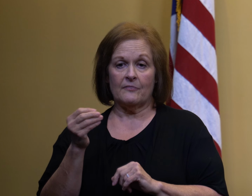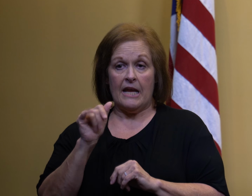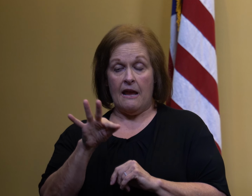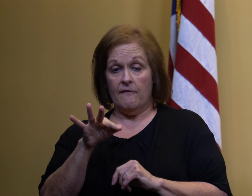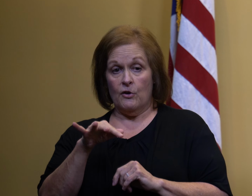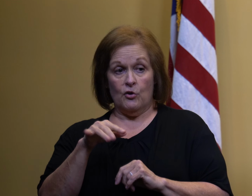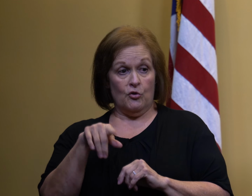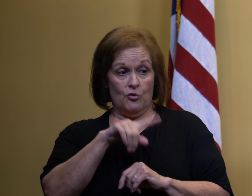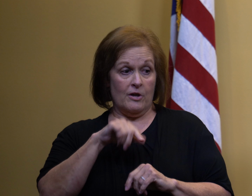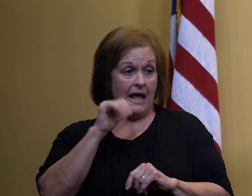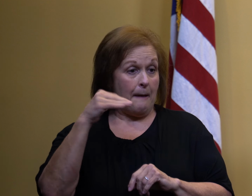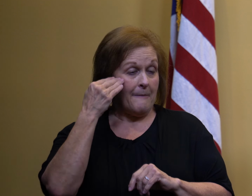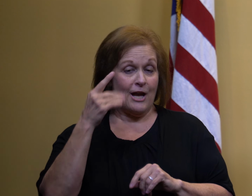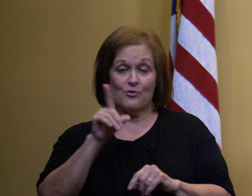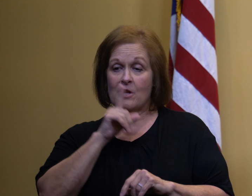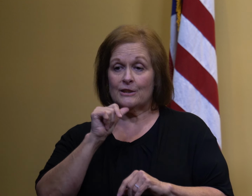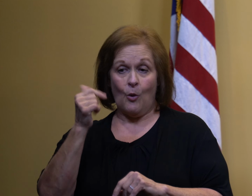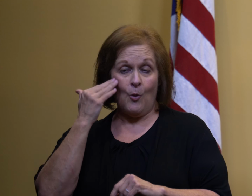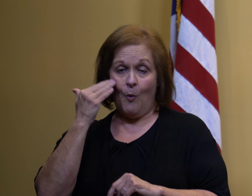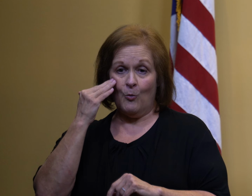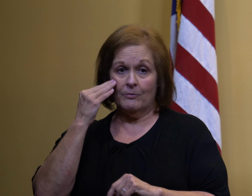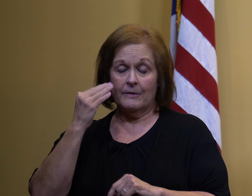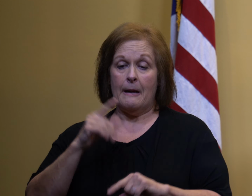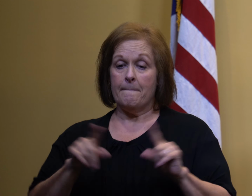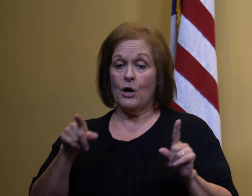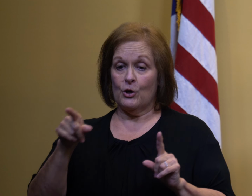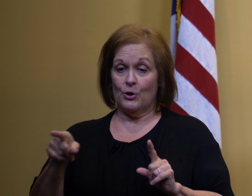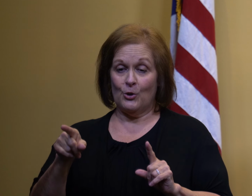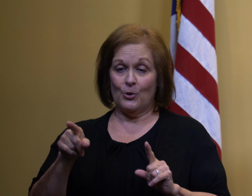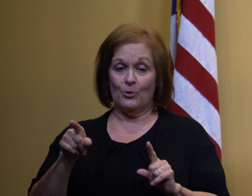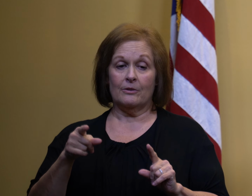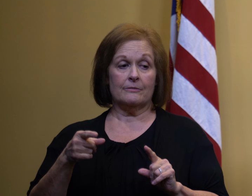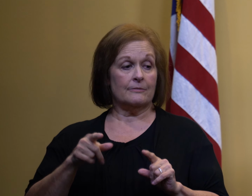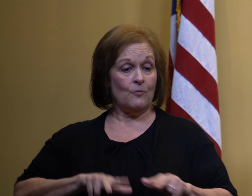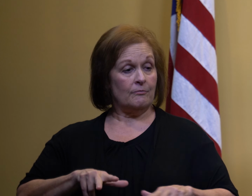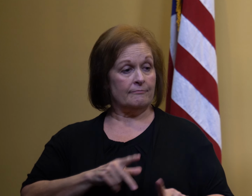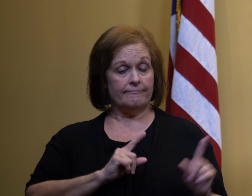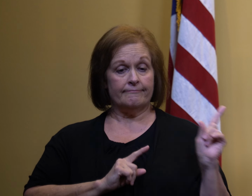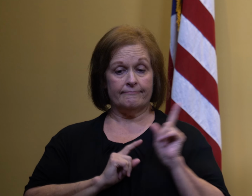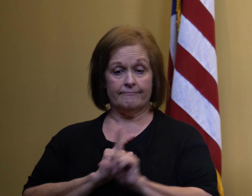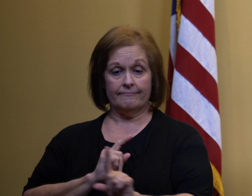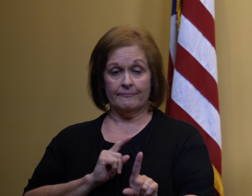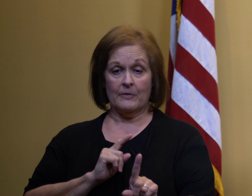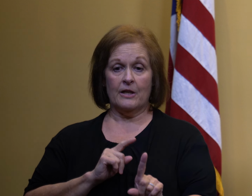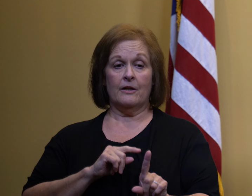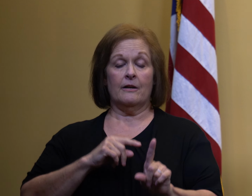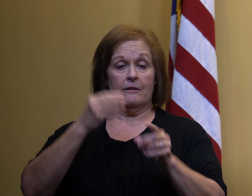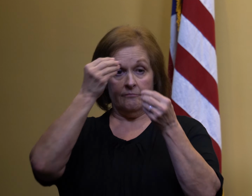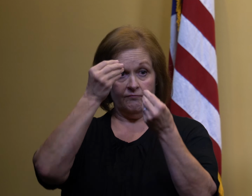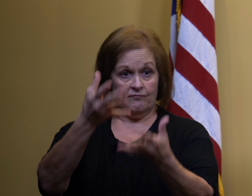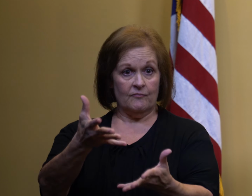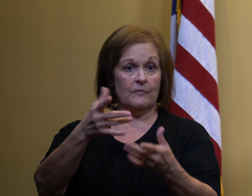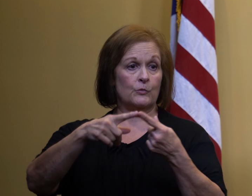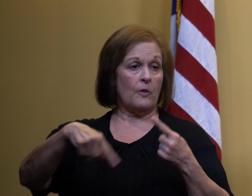if you haven't been a mayor, you really don't know. But when you walk out here and you're giving, you know, your information to